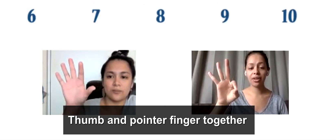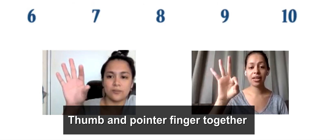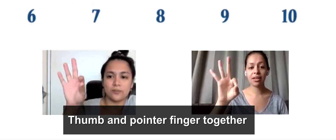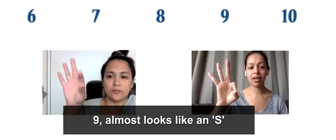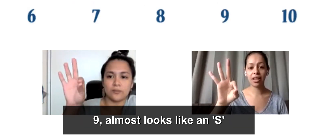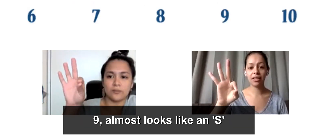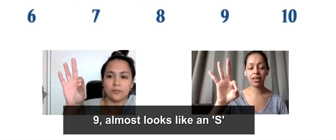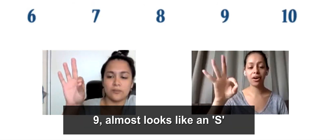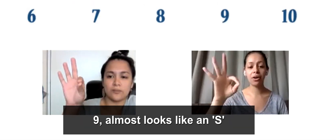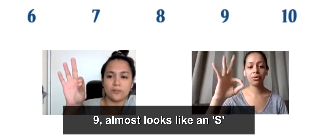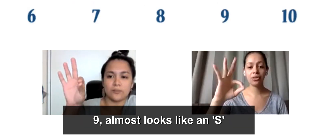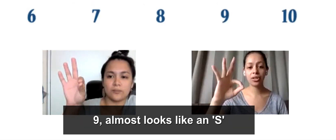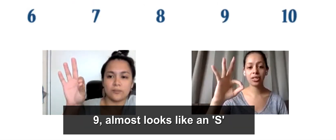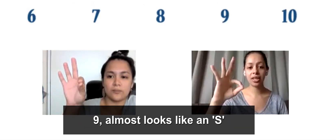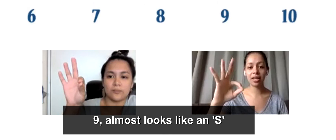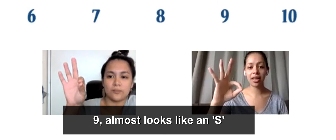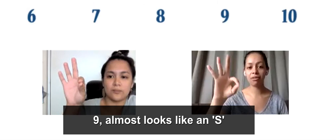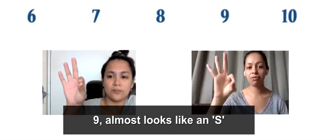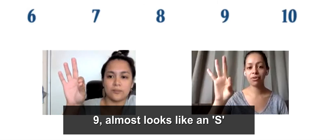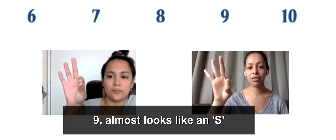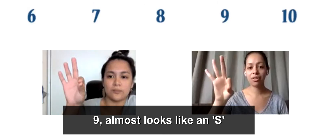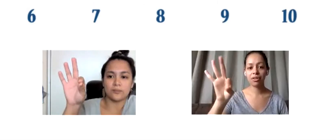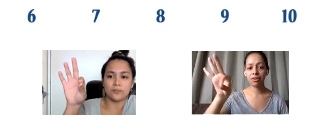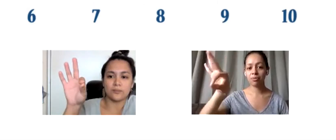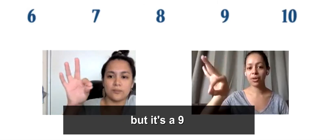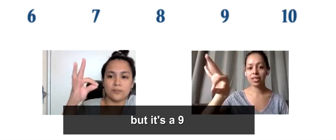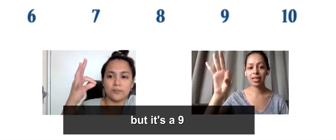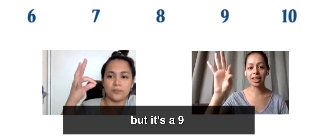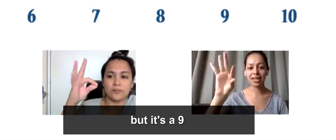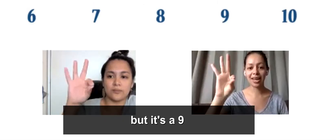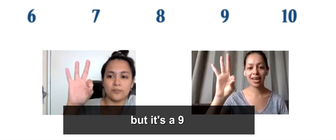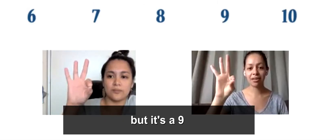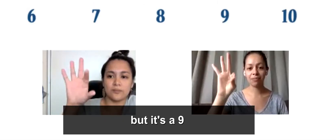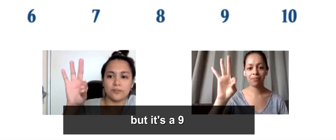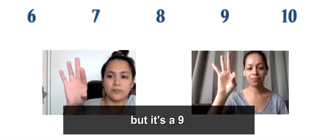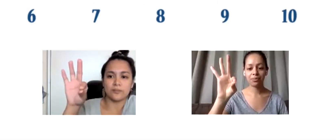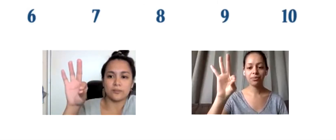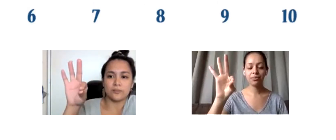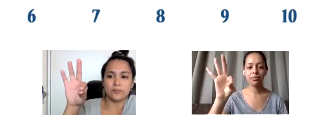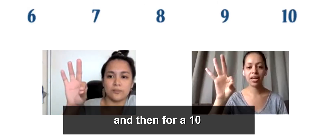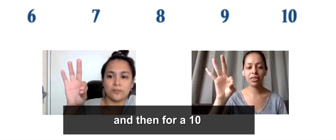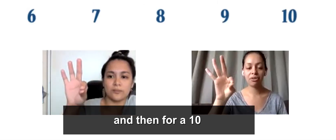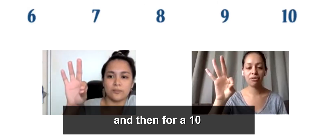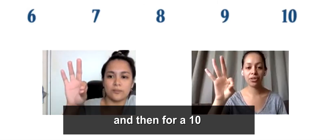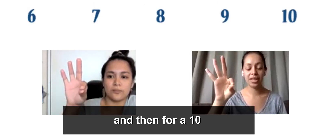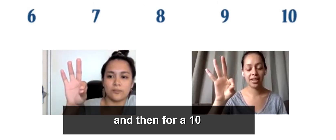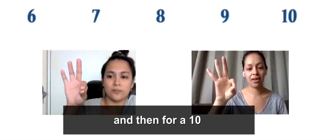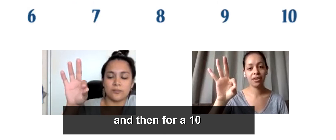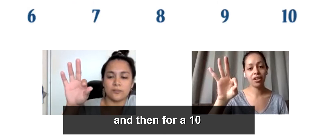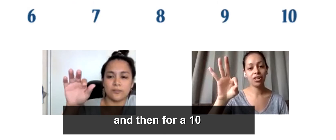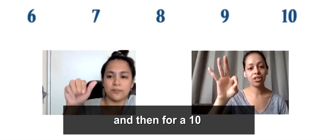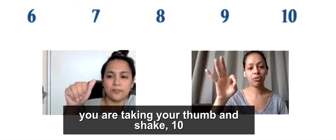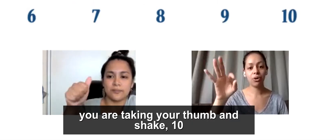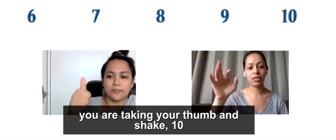together. 9. Almost looks like an S, but it's a 9. And then for